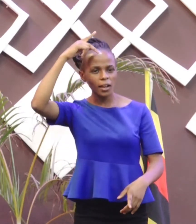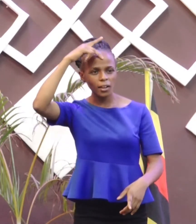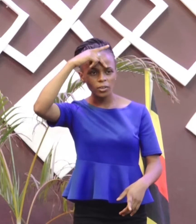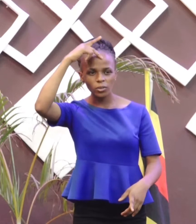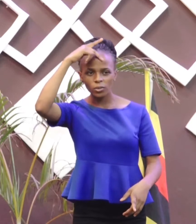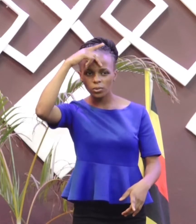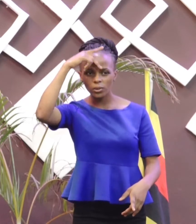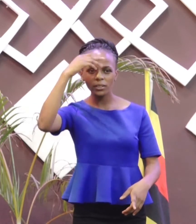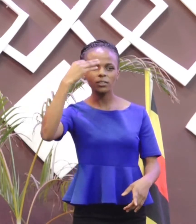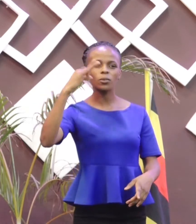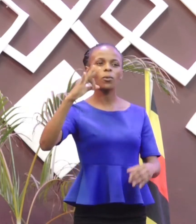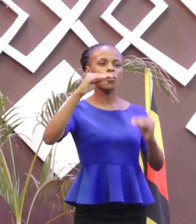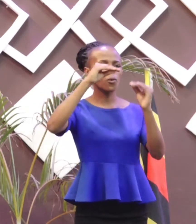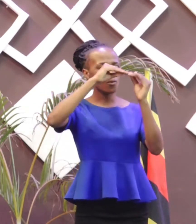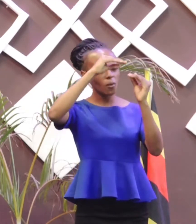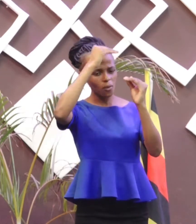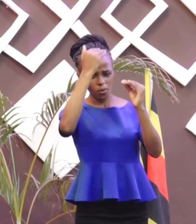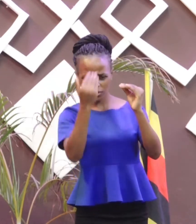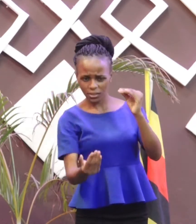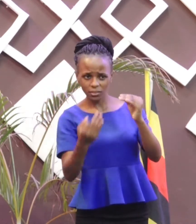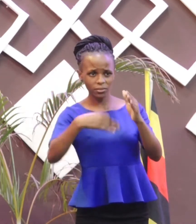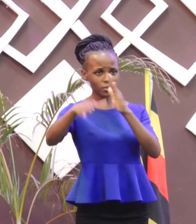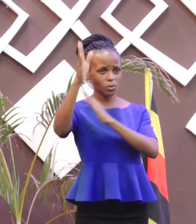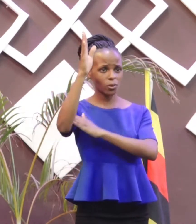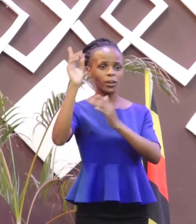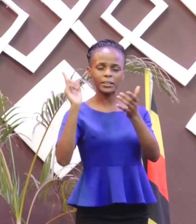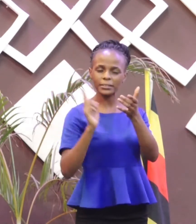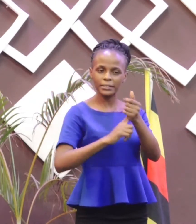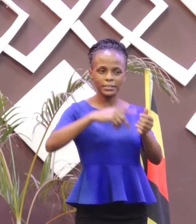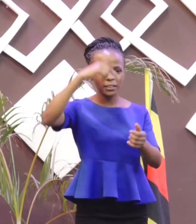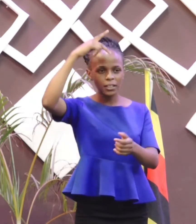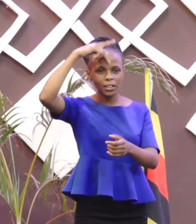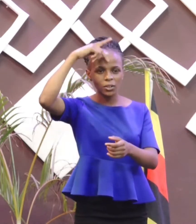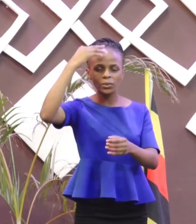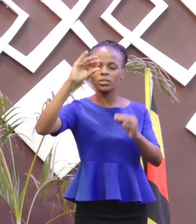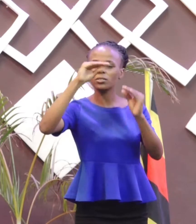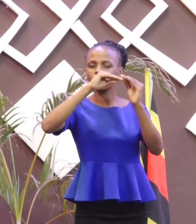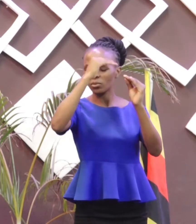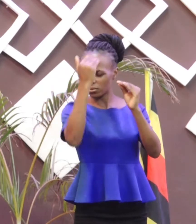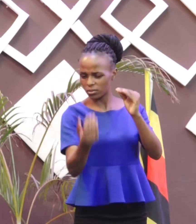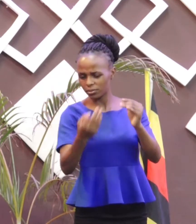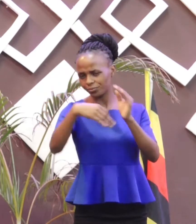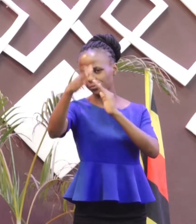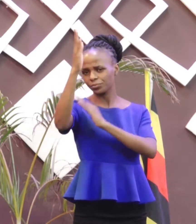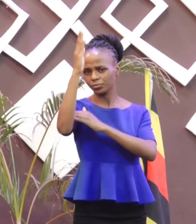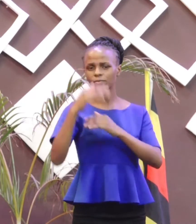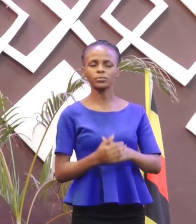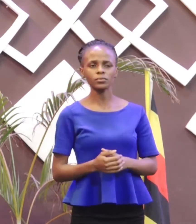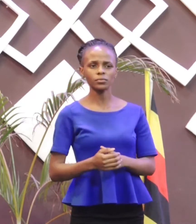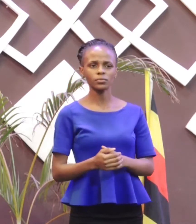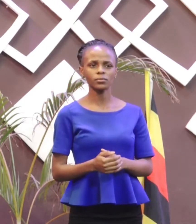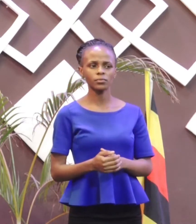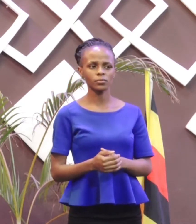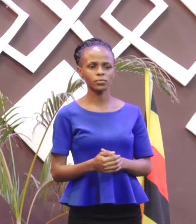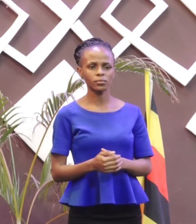of the Son of God, of attaining the knowledge of the Son of God. Era birina okutuzimba fenna mu bumu